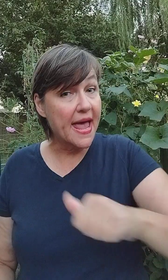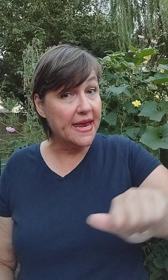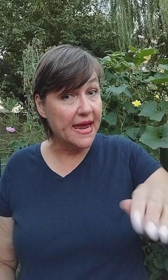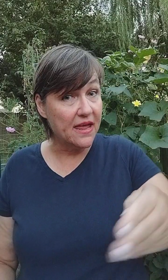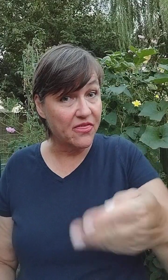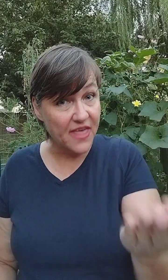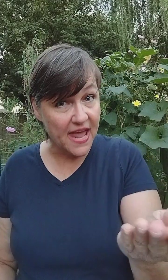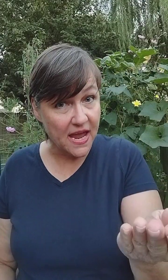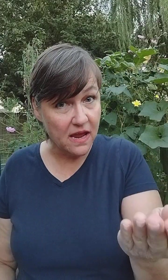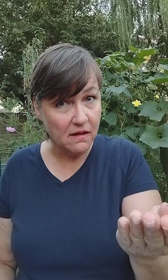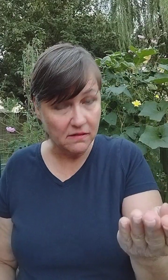anything.